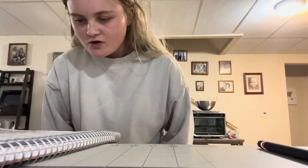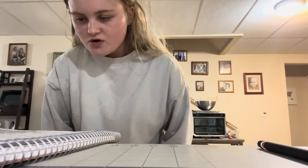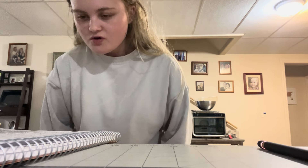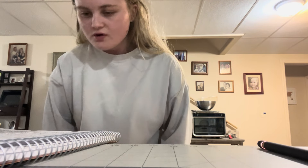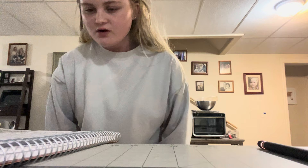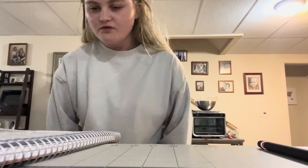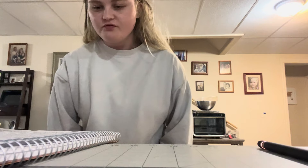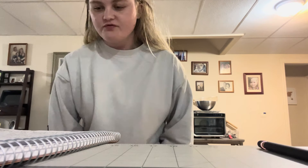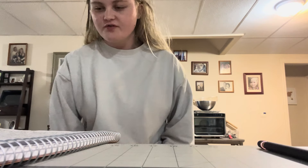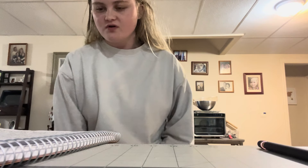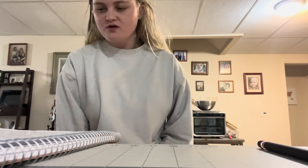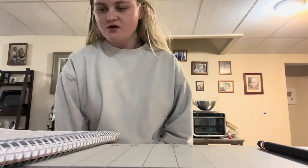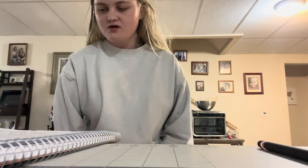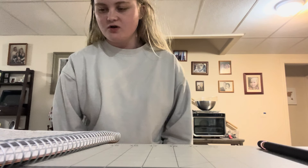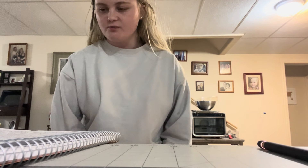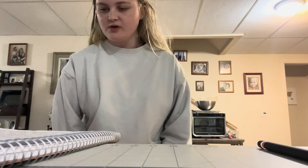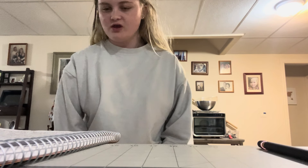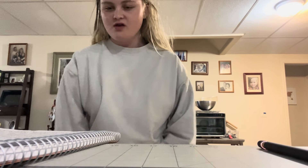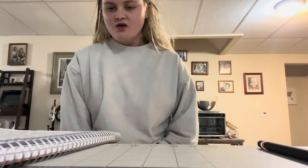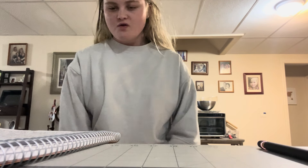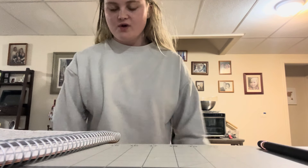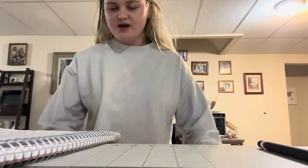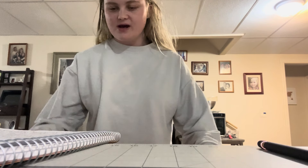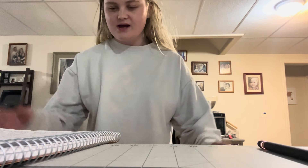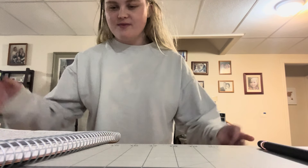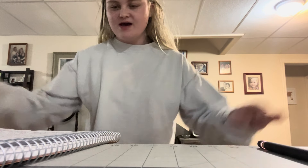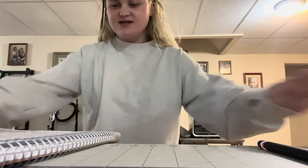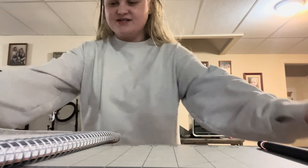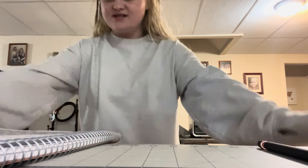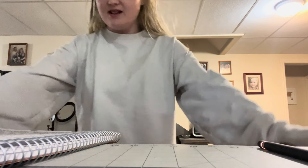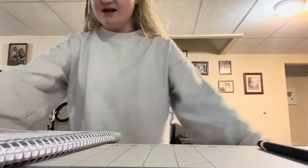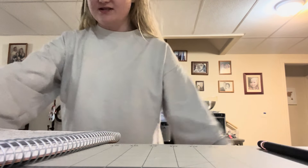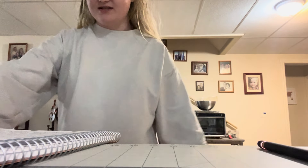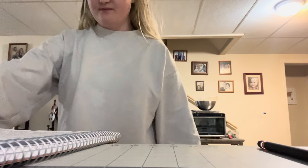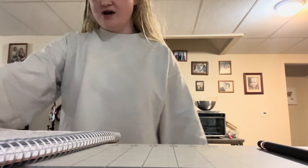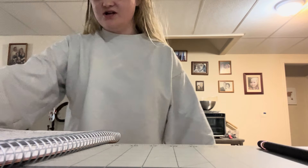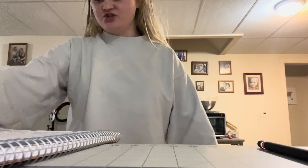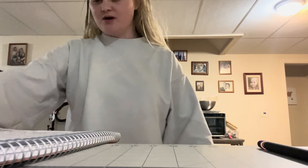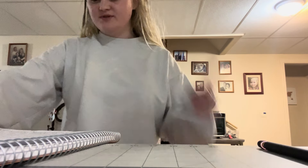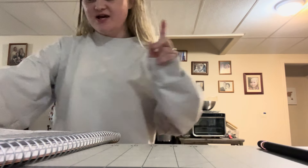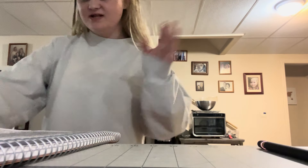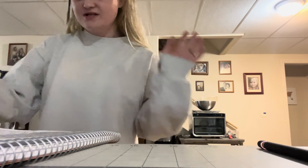who root for me when I'm excellent at my job.